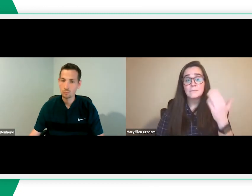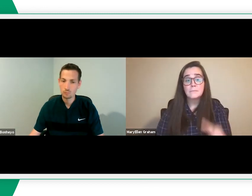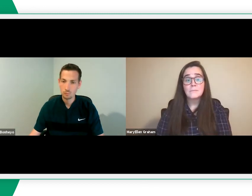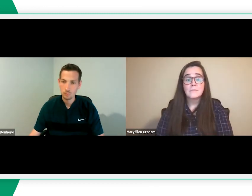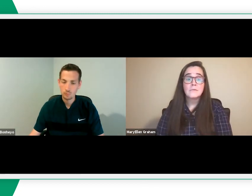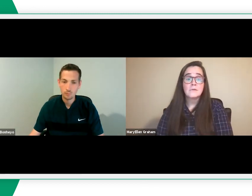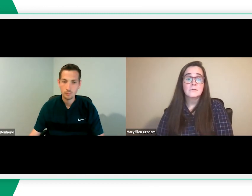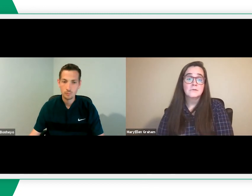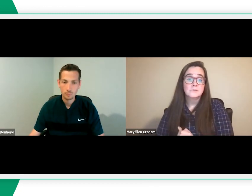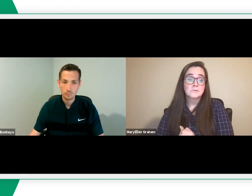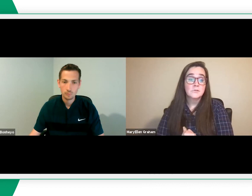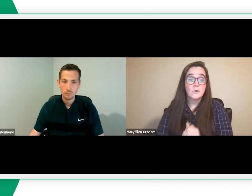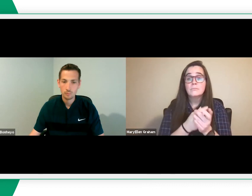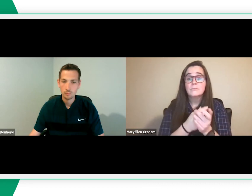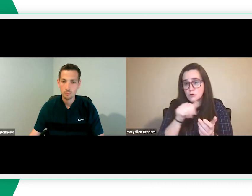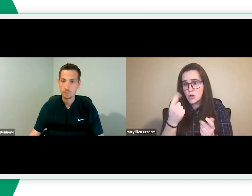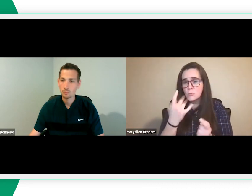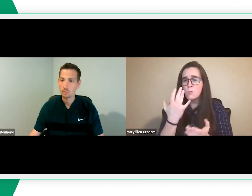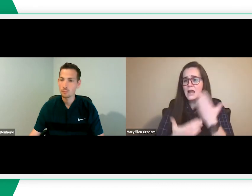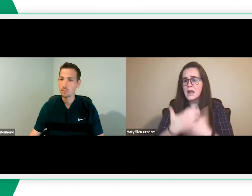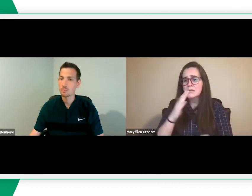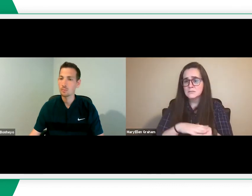And you can look into this for wonderful information.